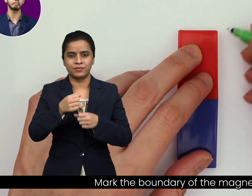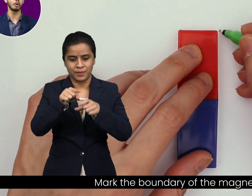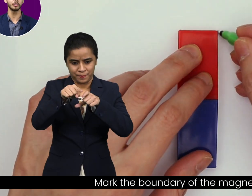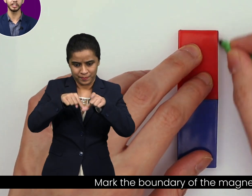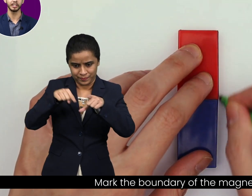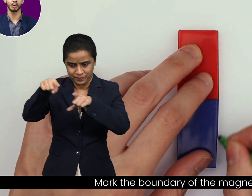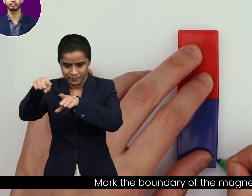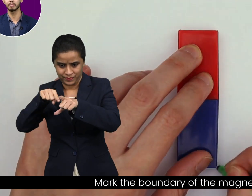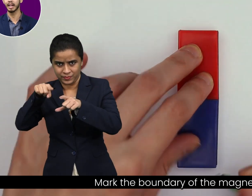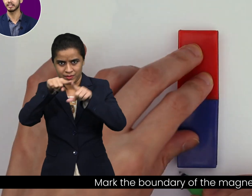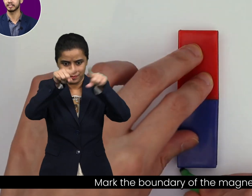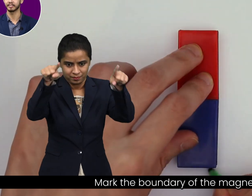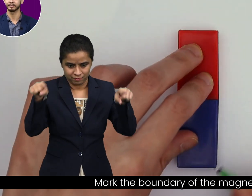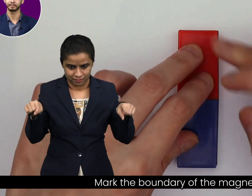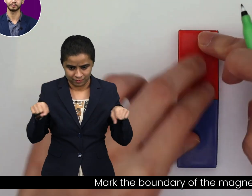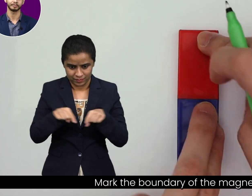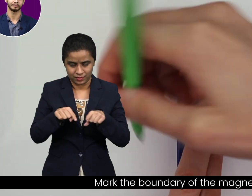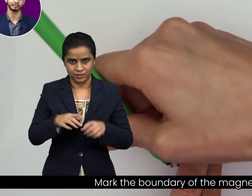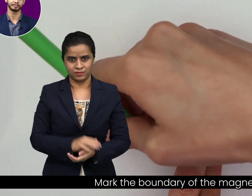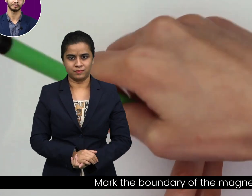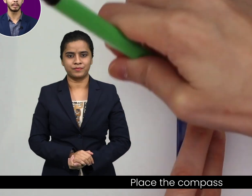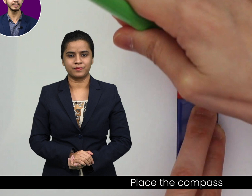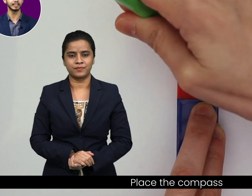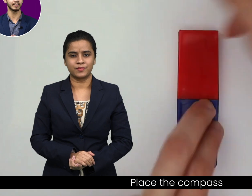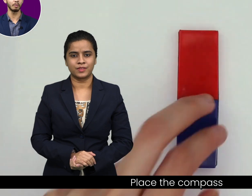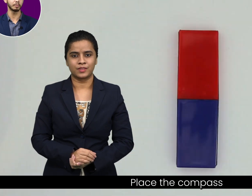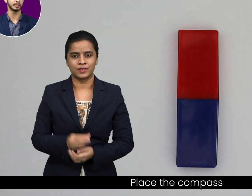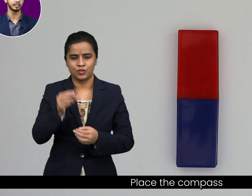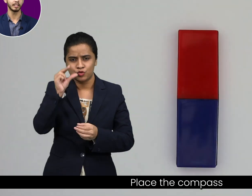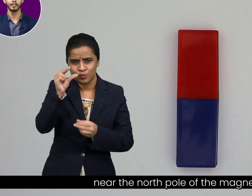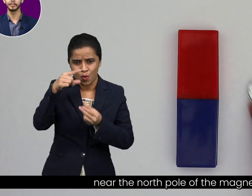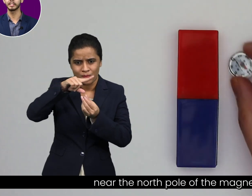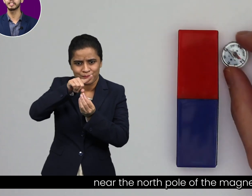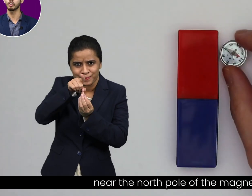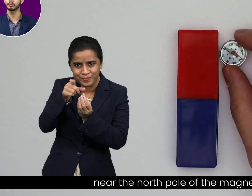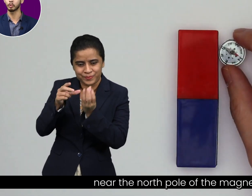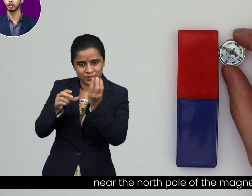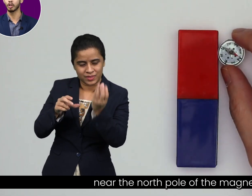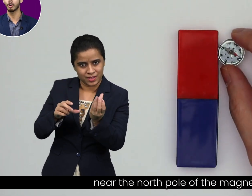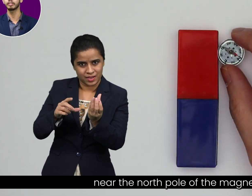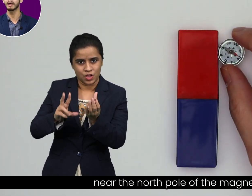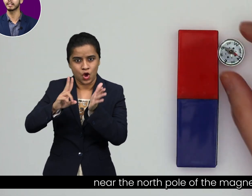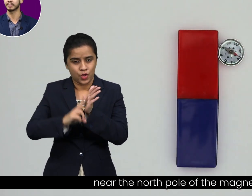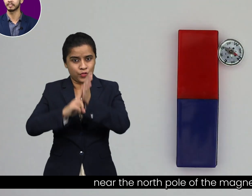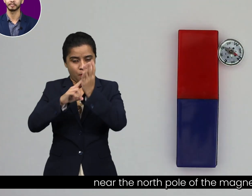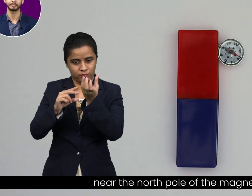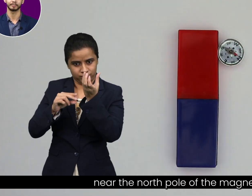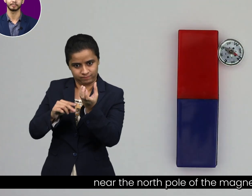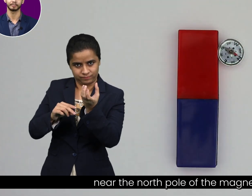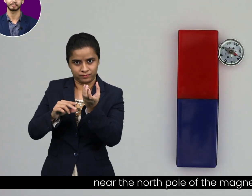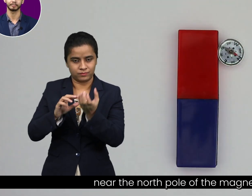Mark the boundary of the magnet. Place the compass near the north pole of the